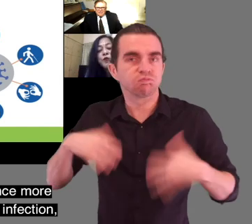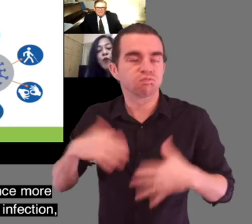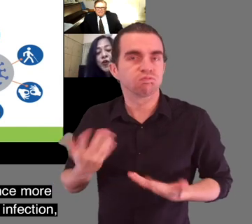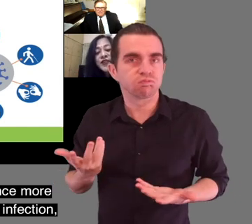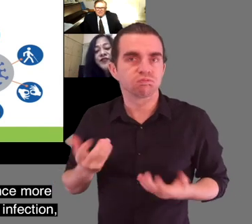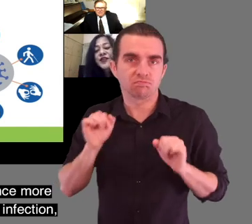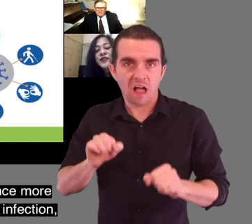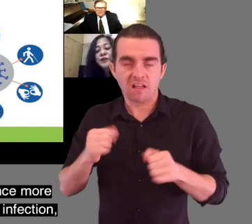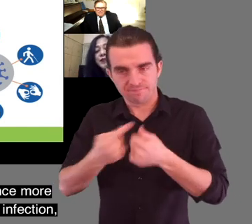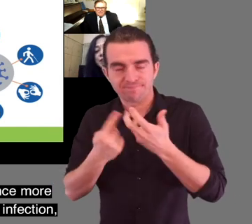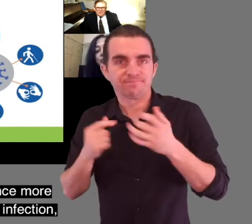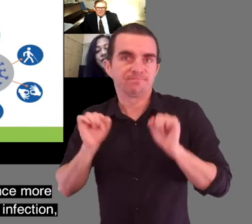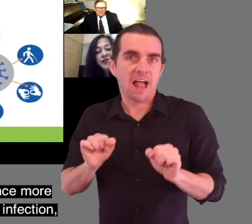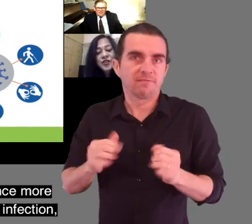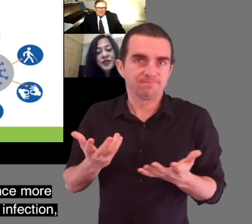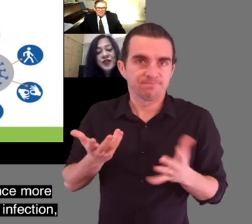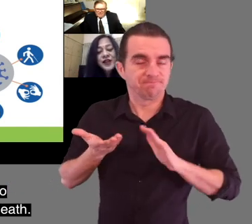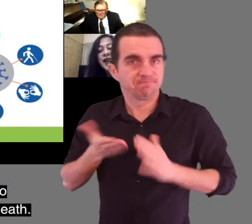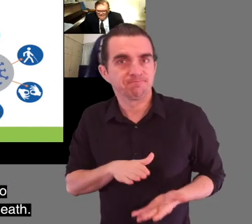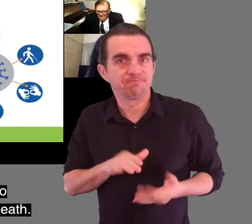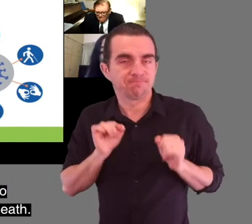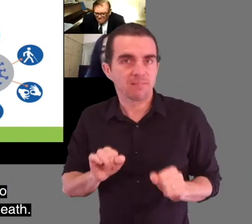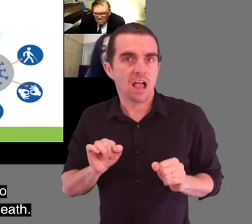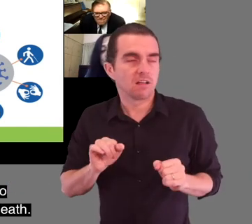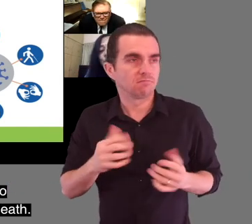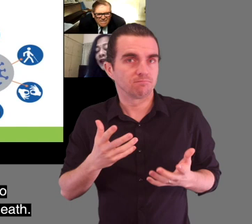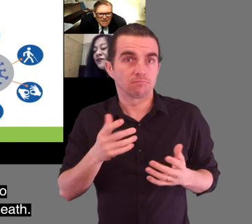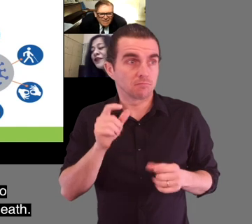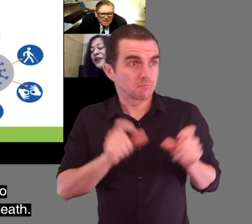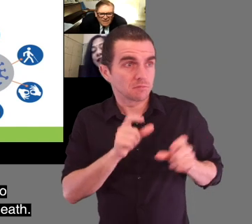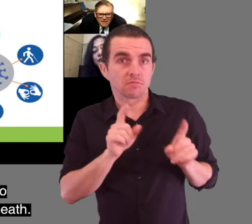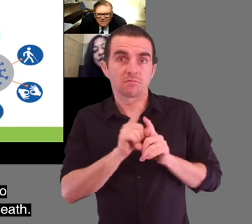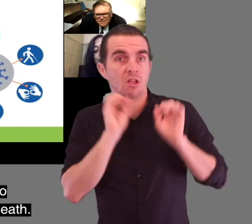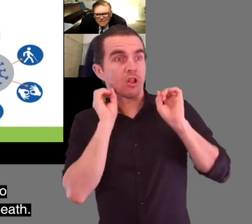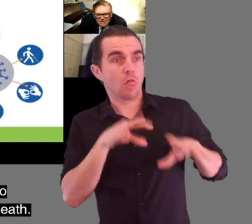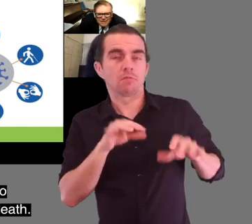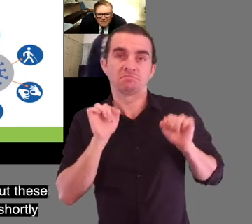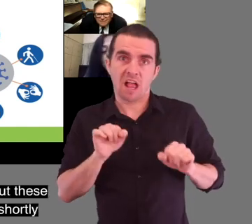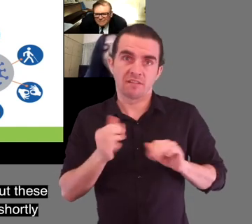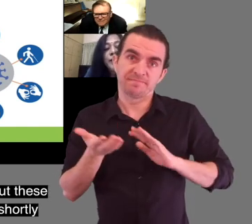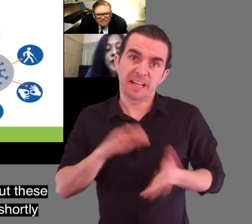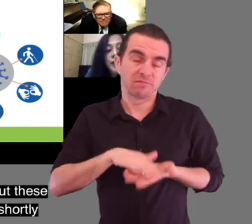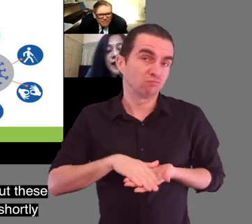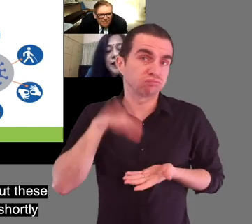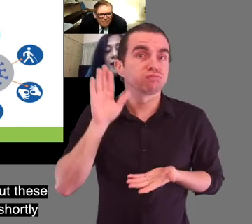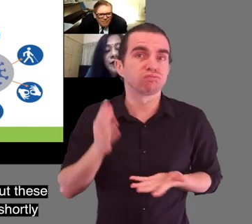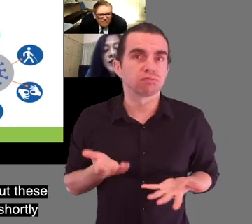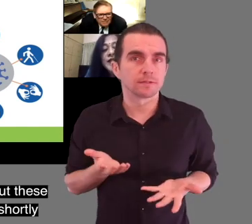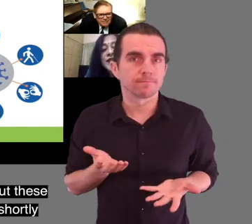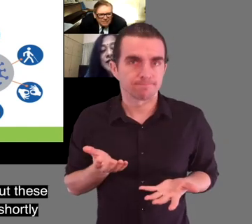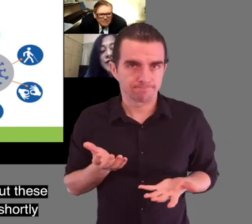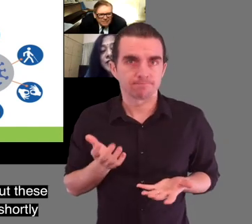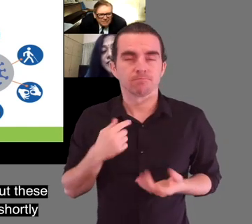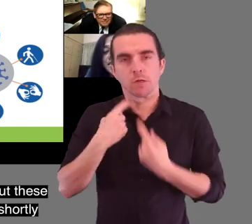experience more severe symptoms upon infection, and this leads to elevated levels of death. We will be talking about